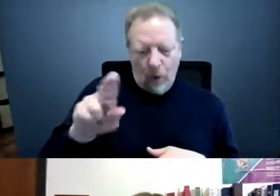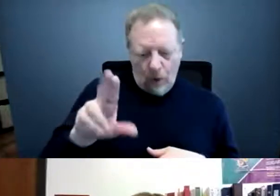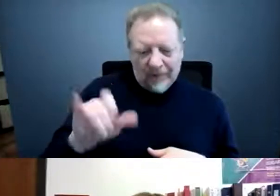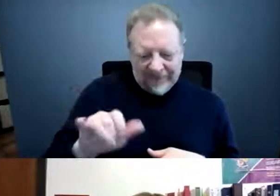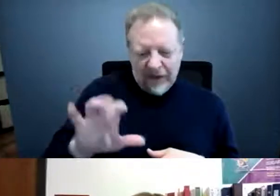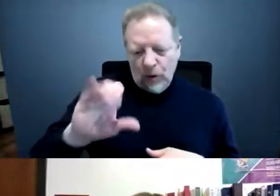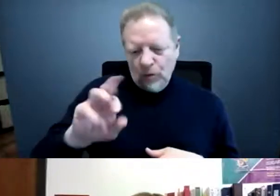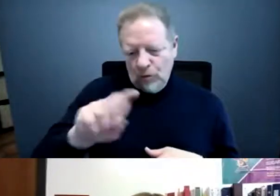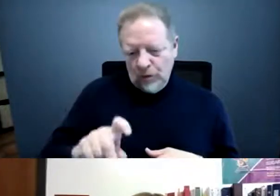Hi, Lucy, how are you?